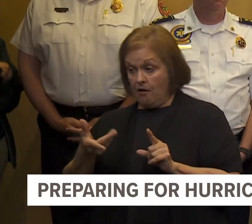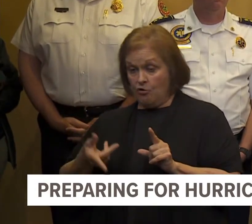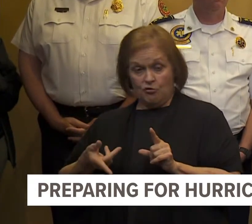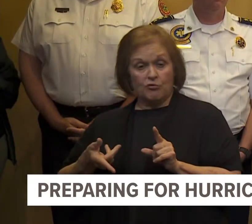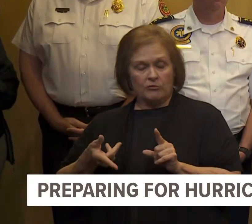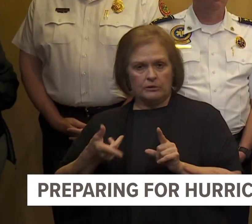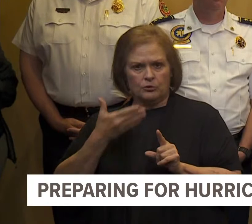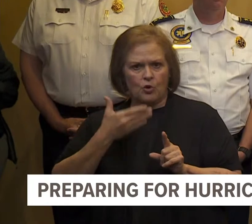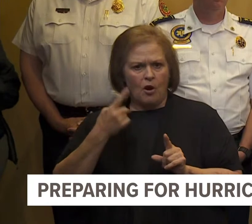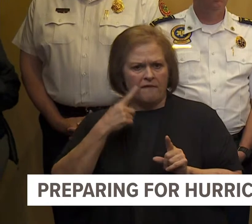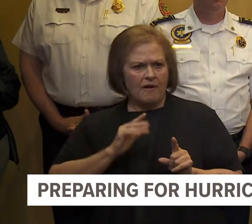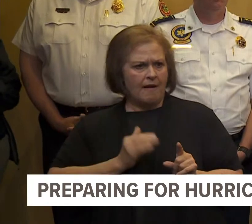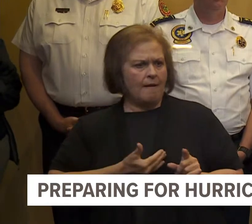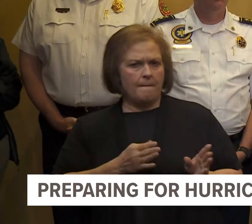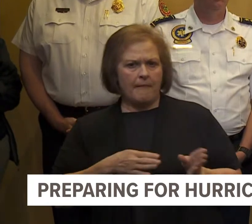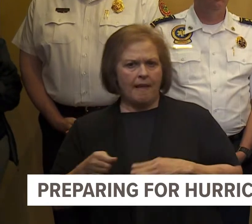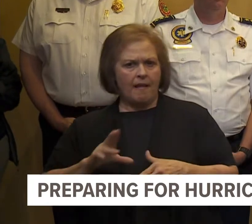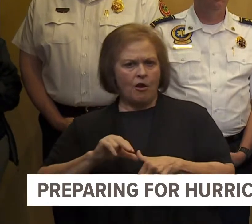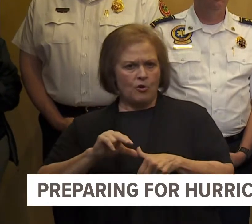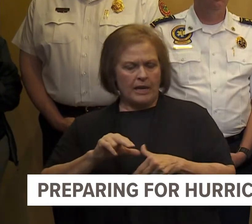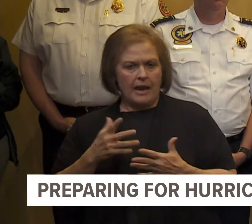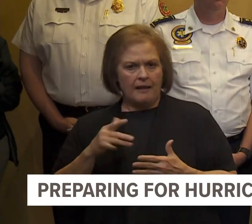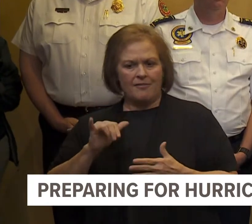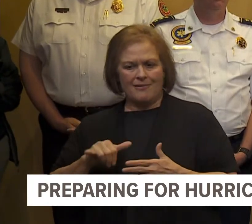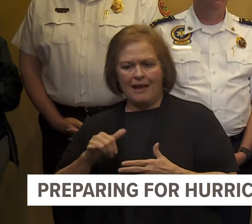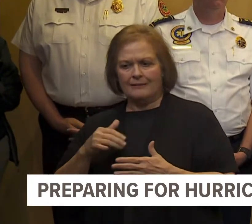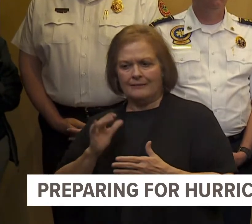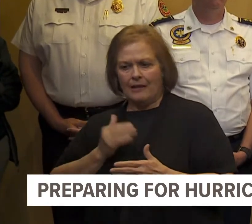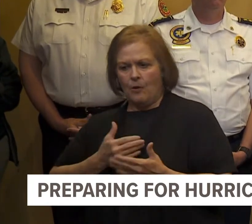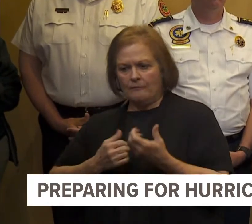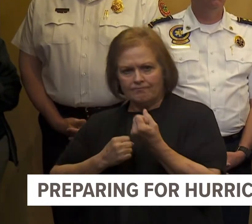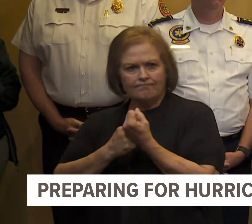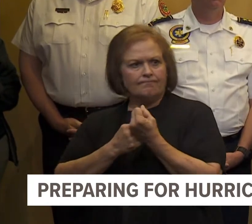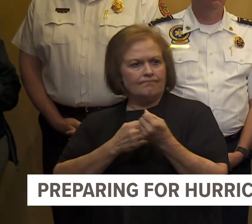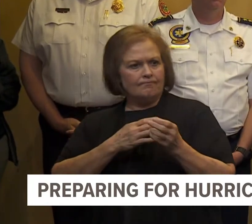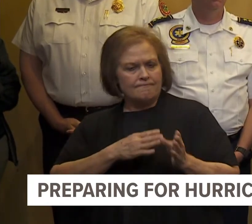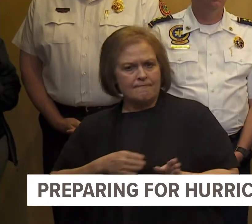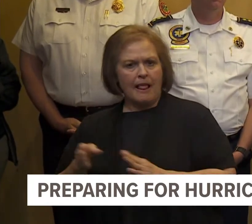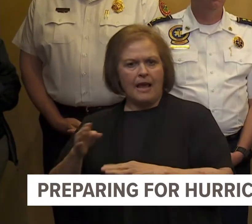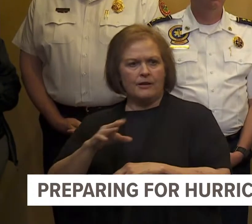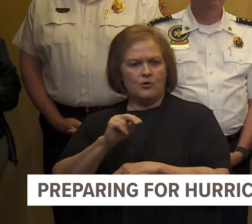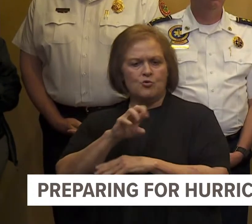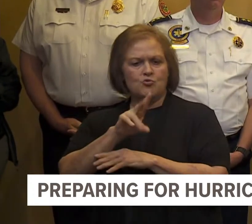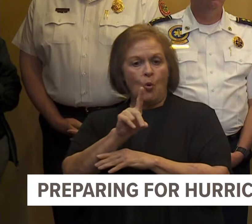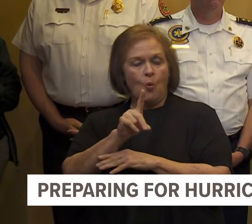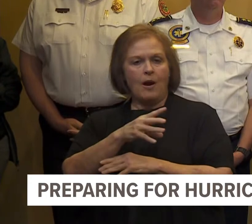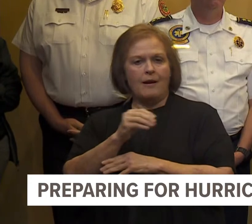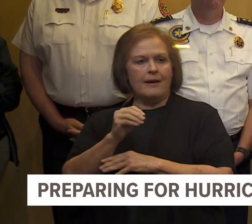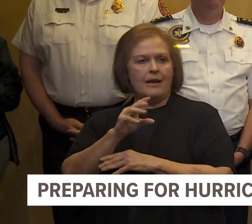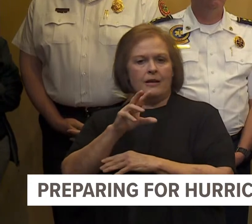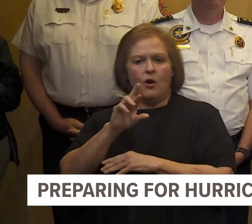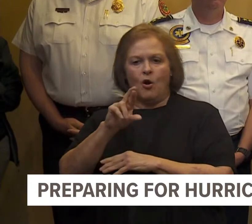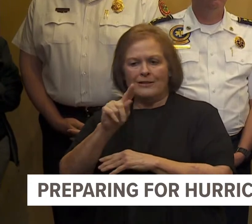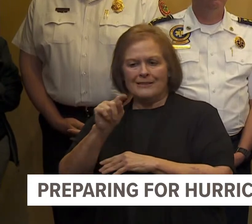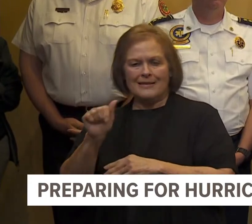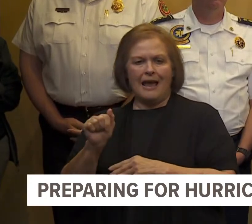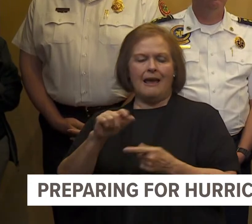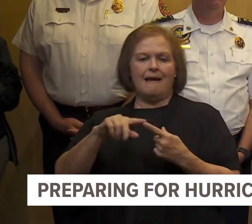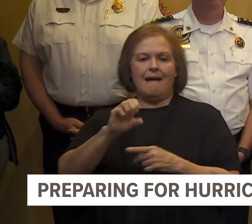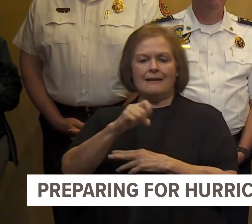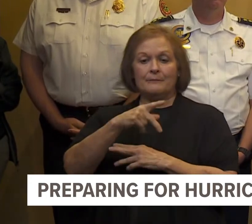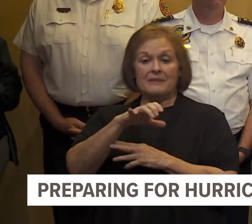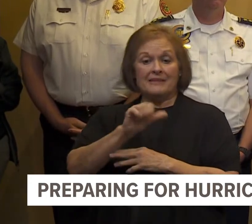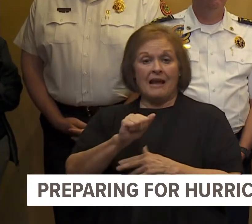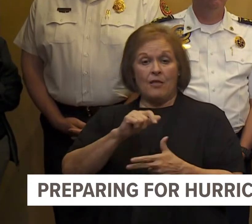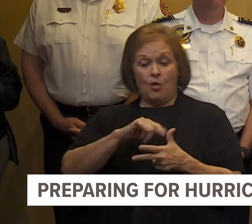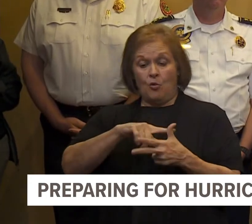last year as well. Participation and support from our partners at NORD-C and RTA, SPCA in particular,